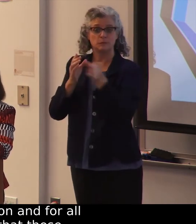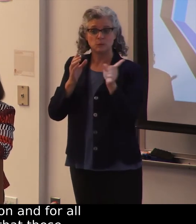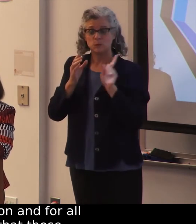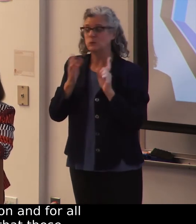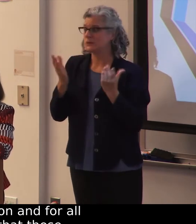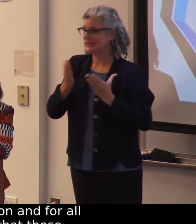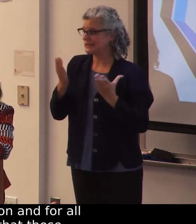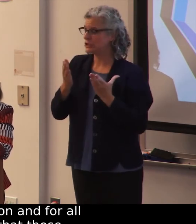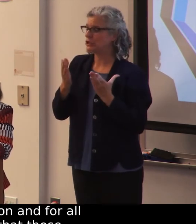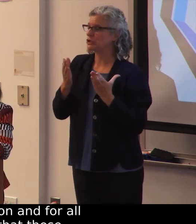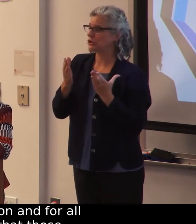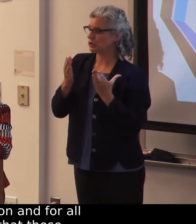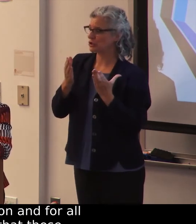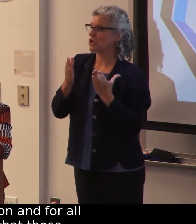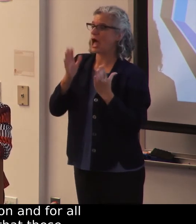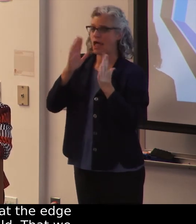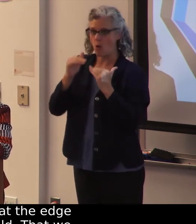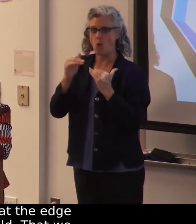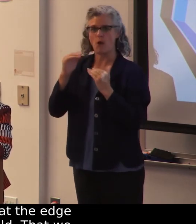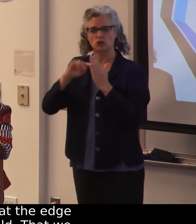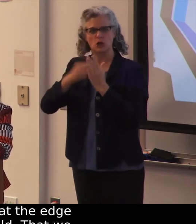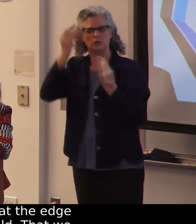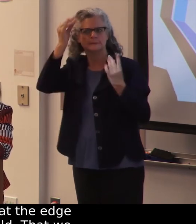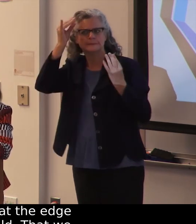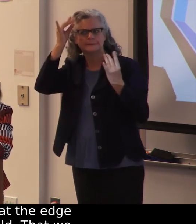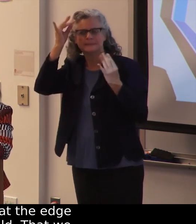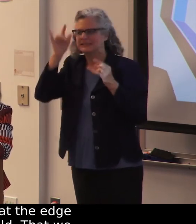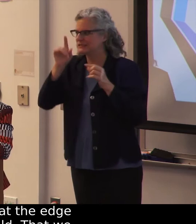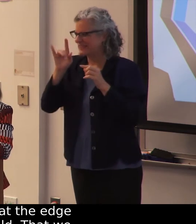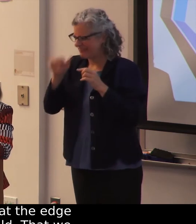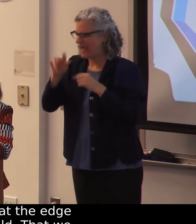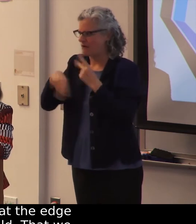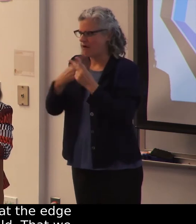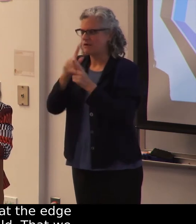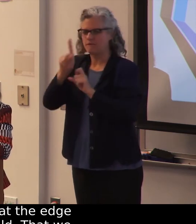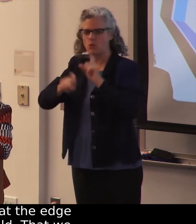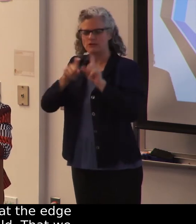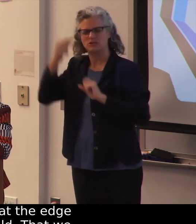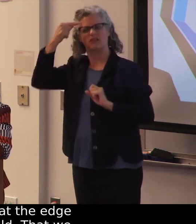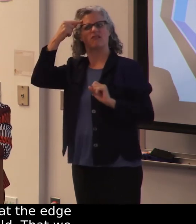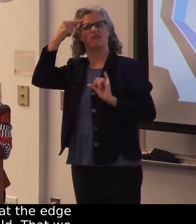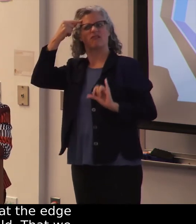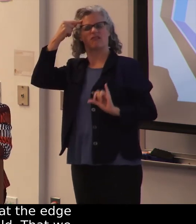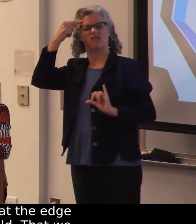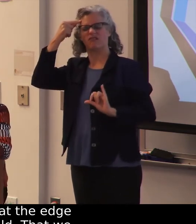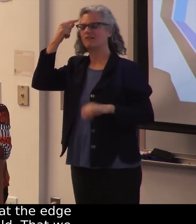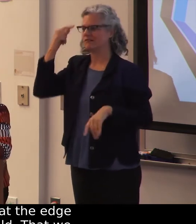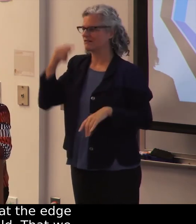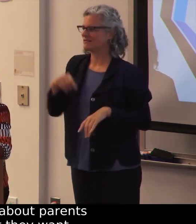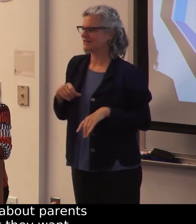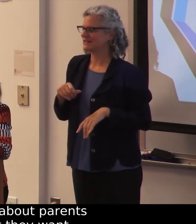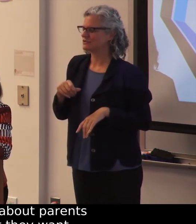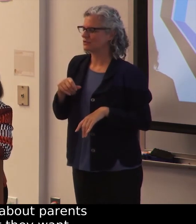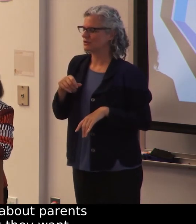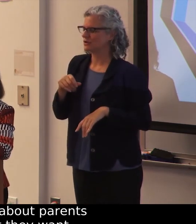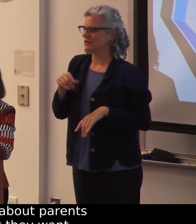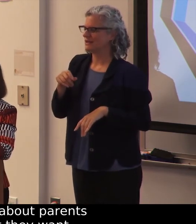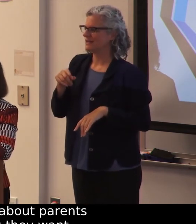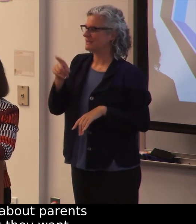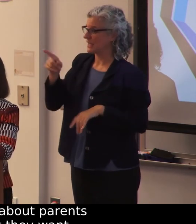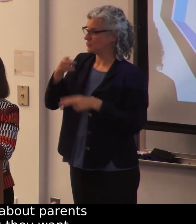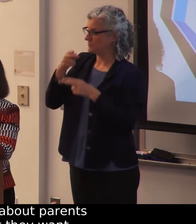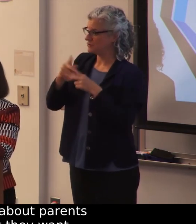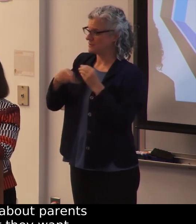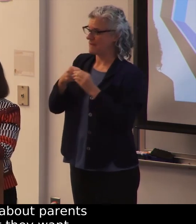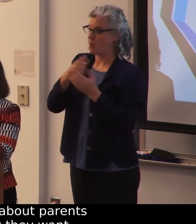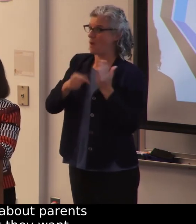that those are precisely the questions that are at the edge of the field, right? That we're at, because the question that you raised about parents and what